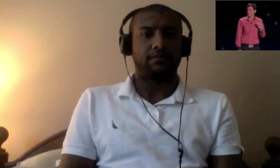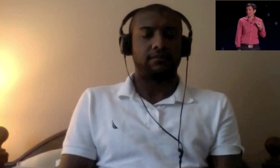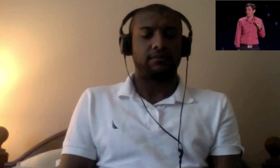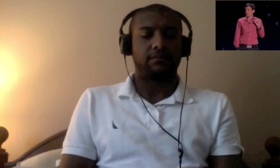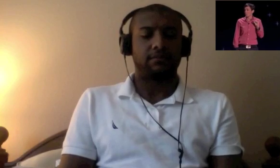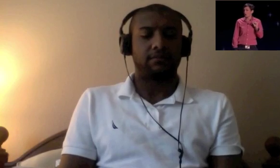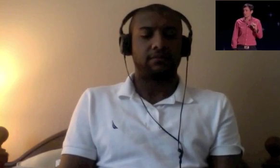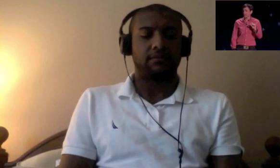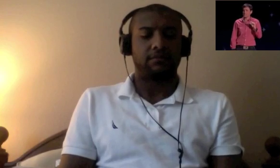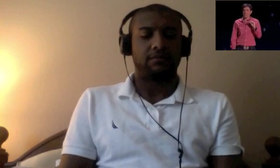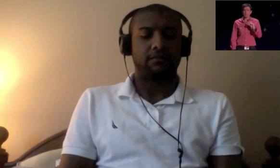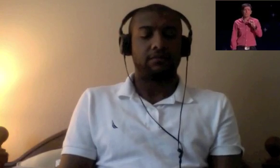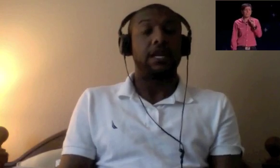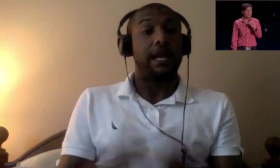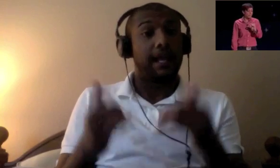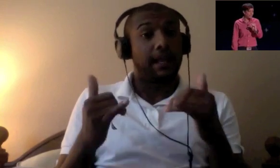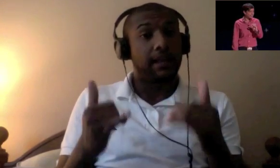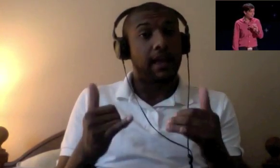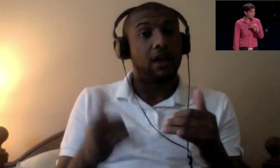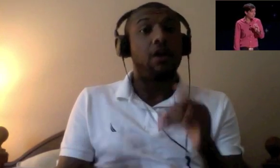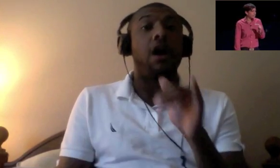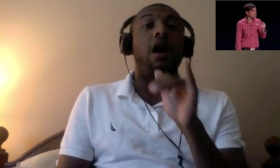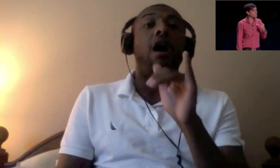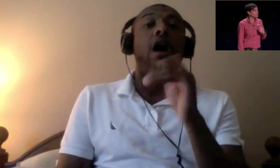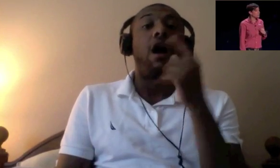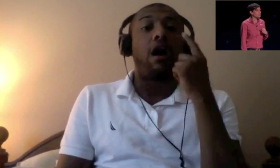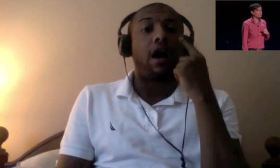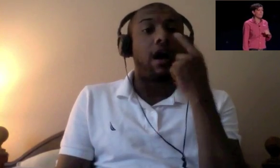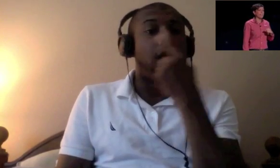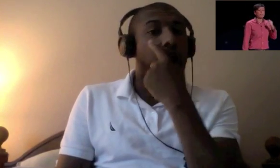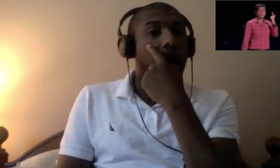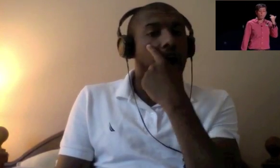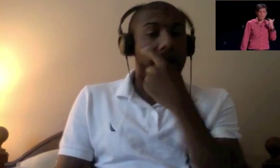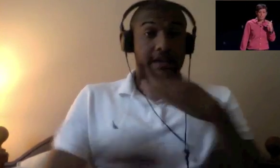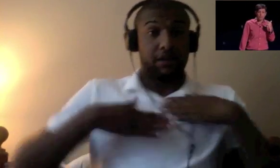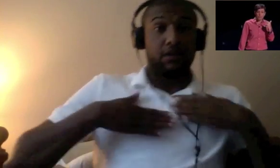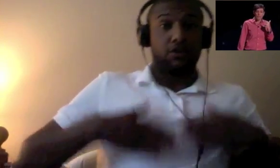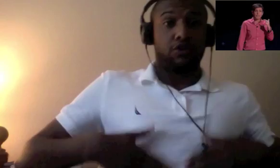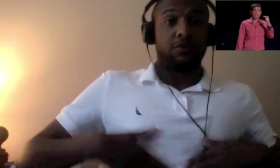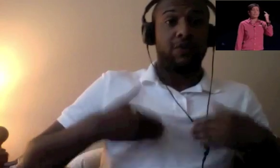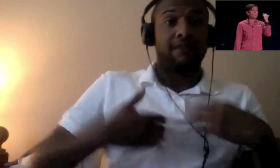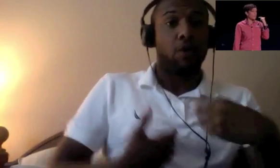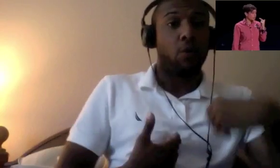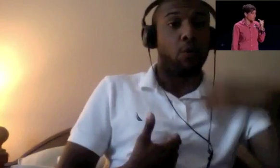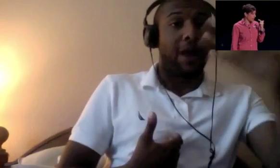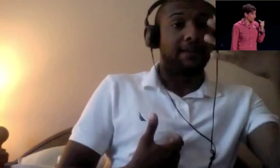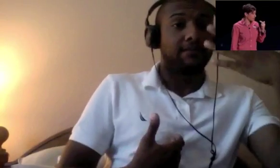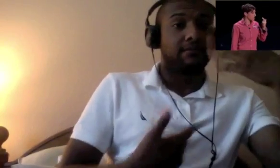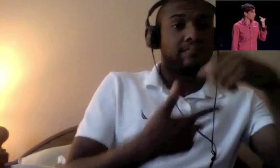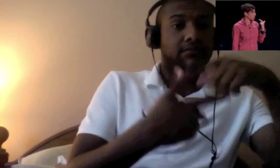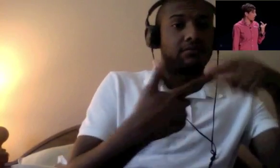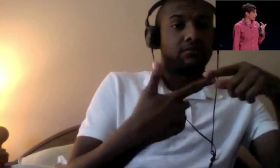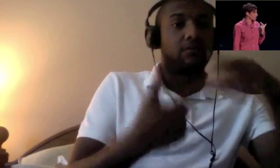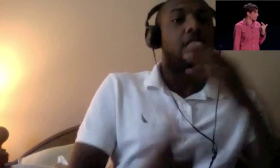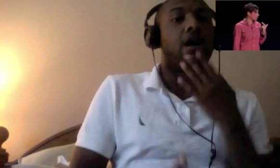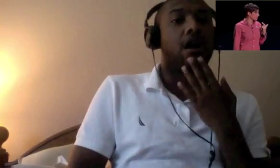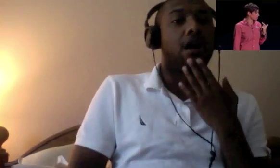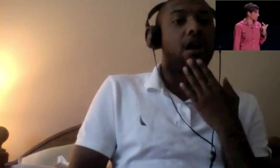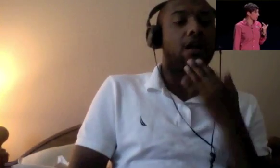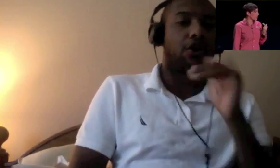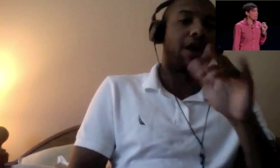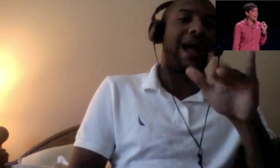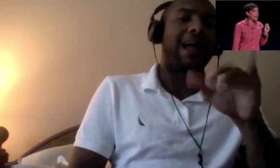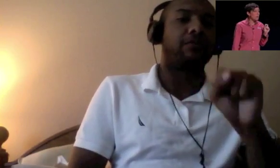we recognize Wally as having an eye. As humans, we have the white of our eye, the colored iris, and the black